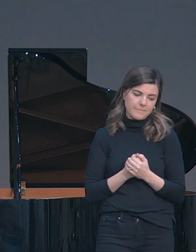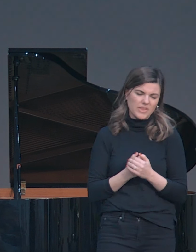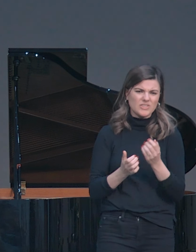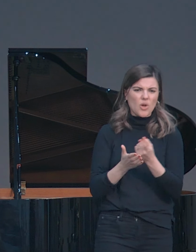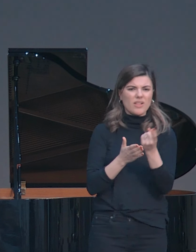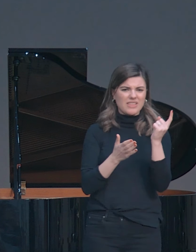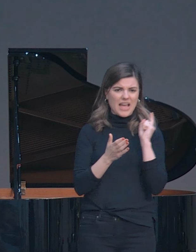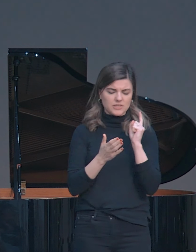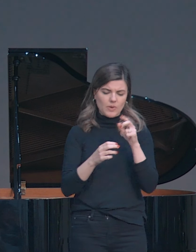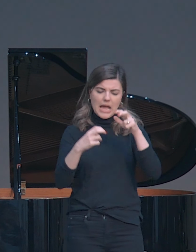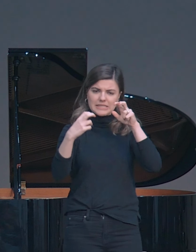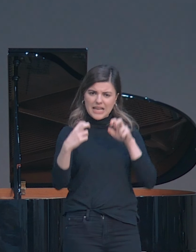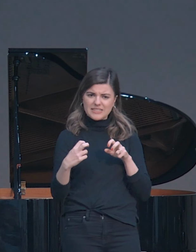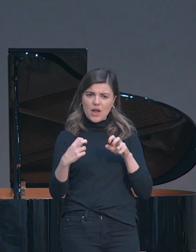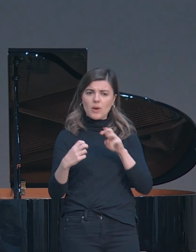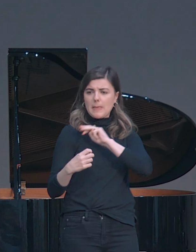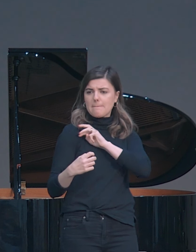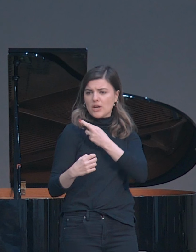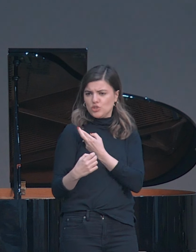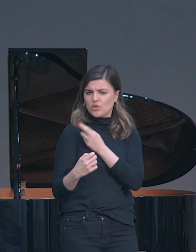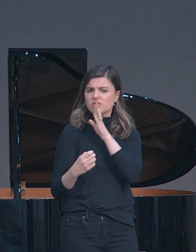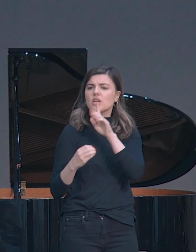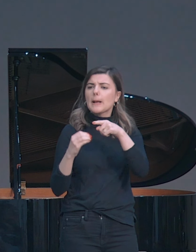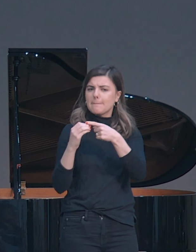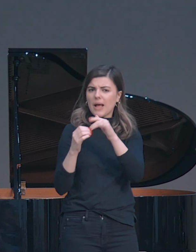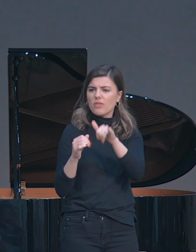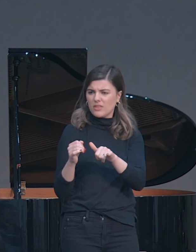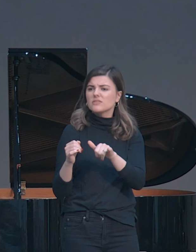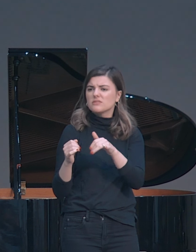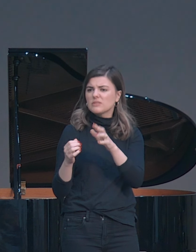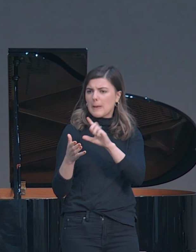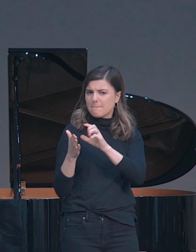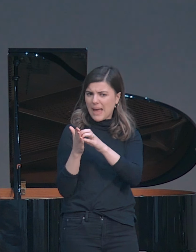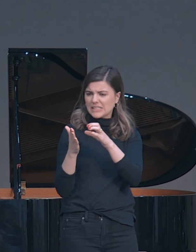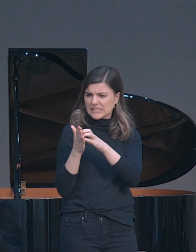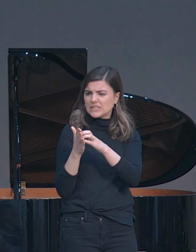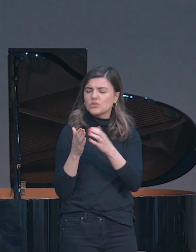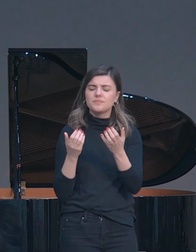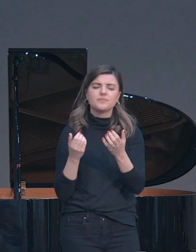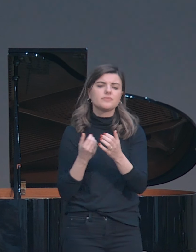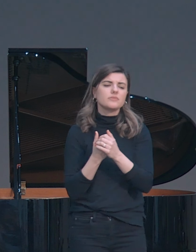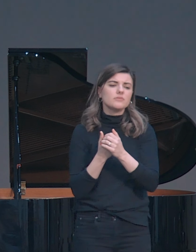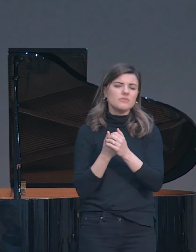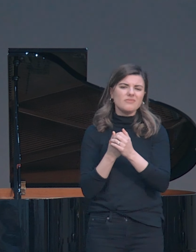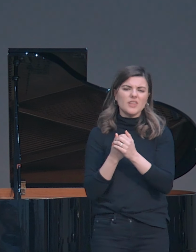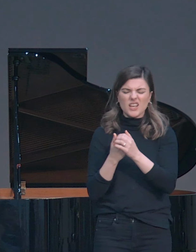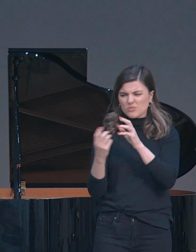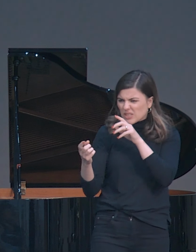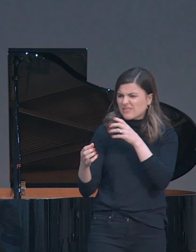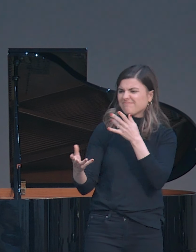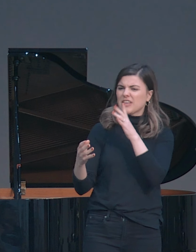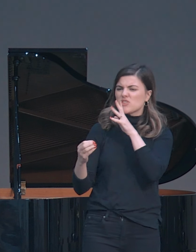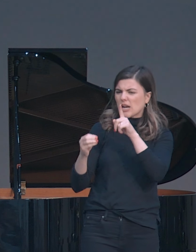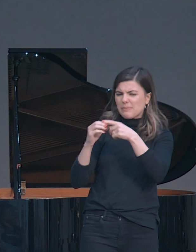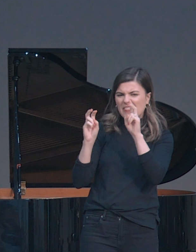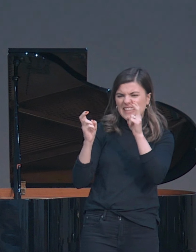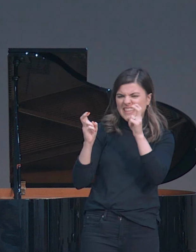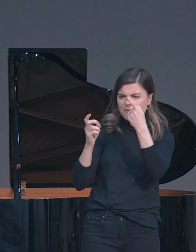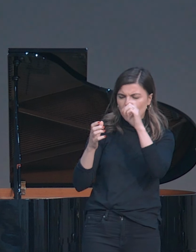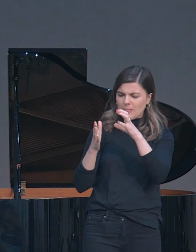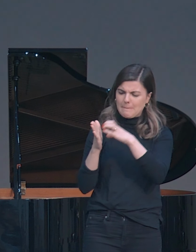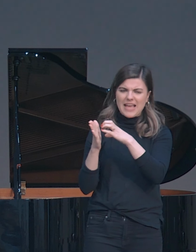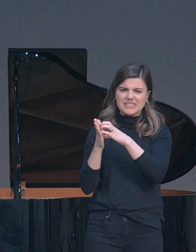Last week, I sat down with Pastor Michael to talk about this passage and the ones which follow it. And as we batted around a theme for this